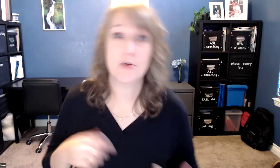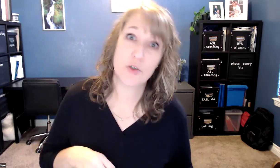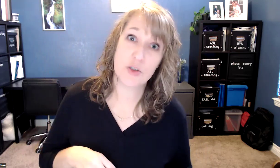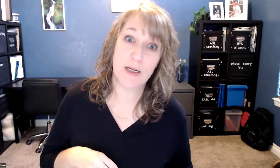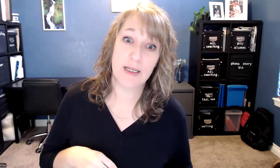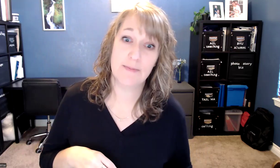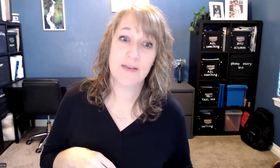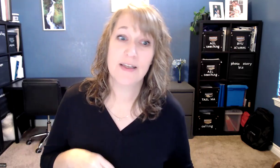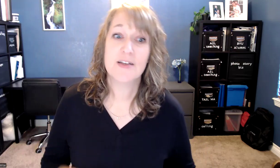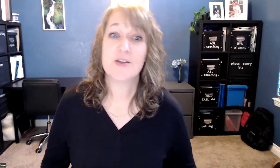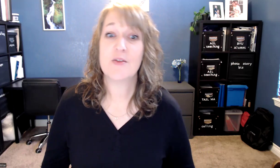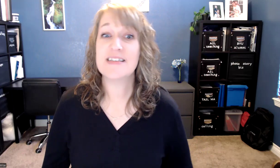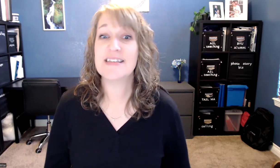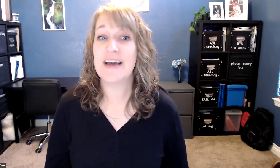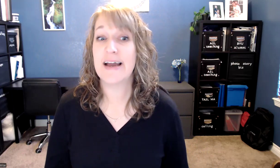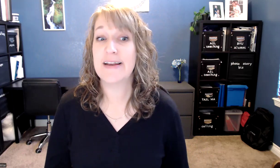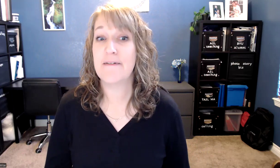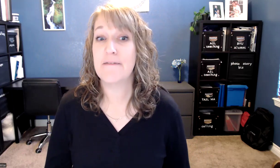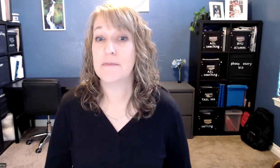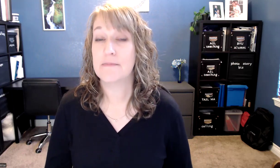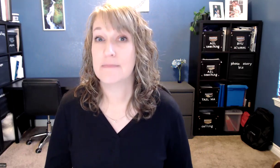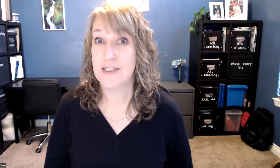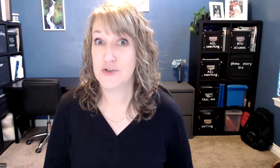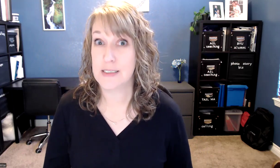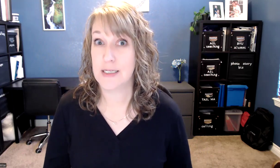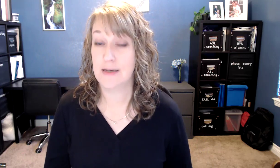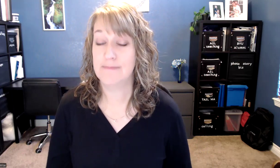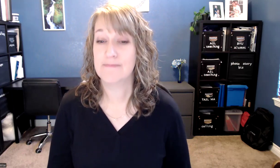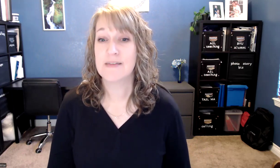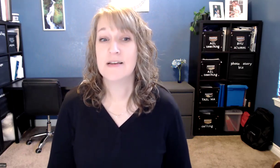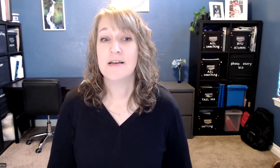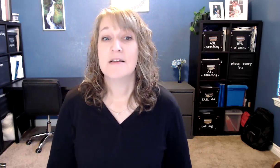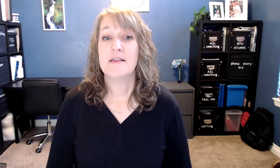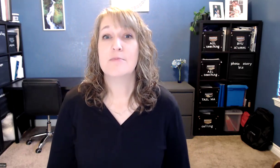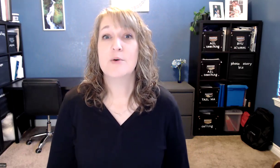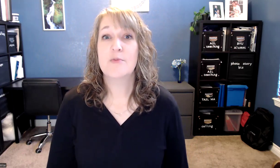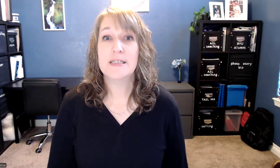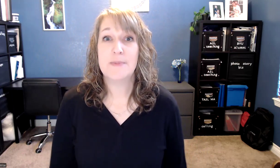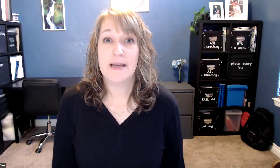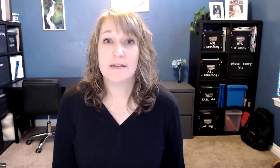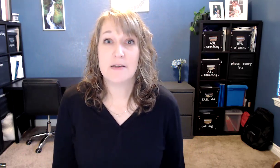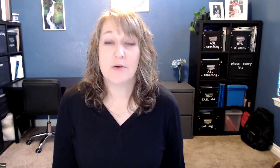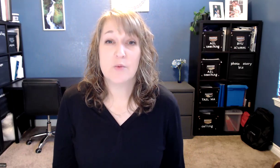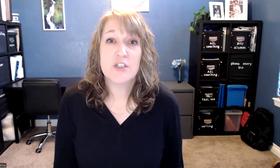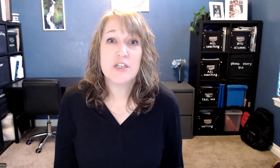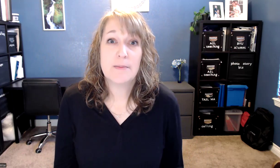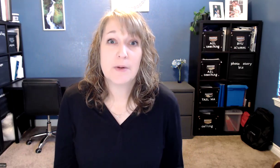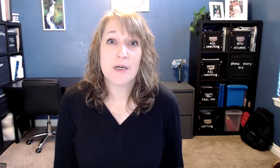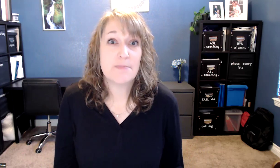toward your body. So this is kind of interesting. The movement depends on which number is